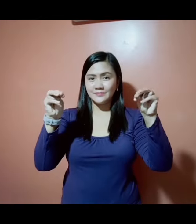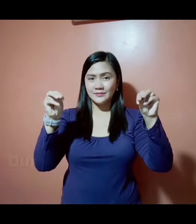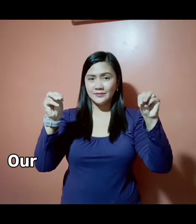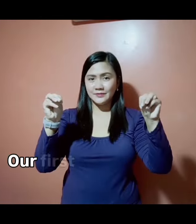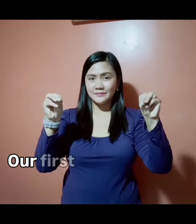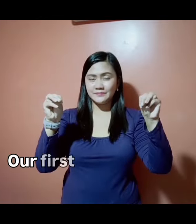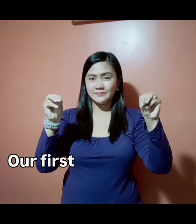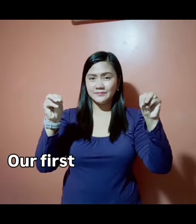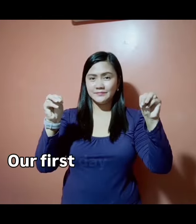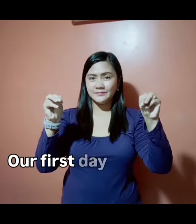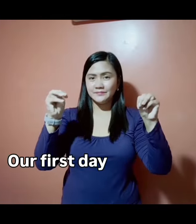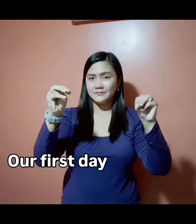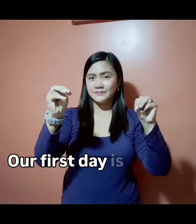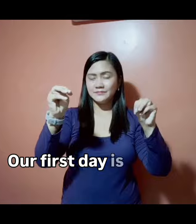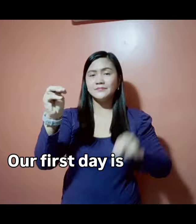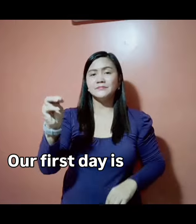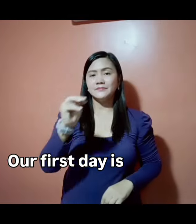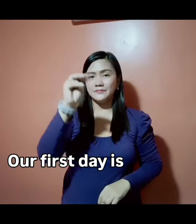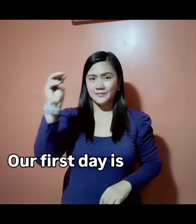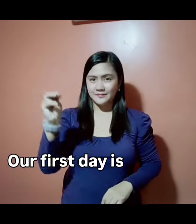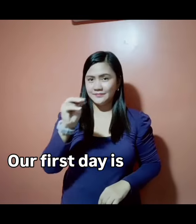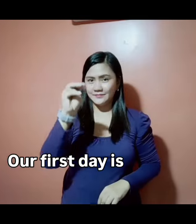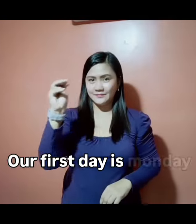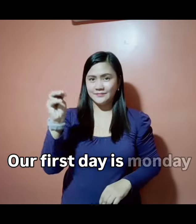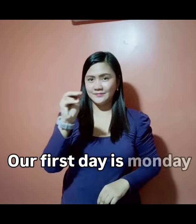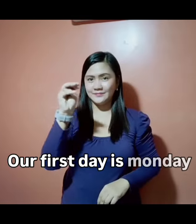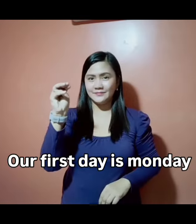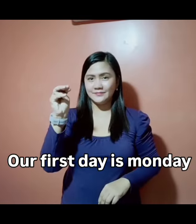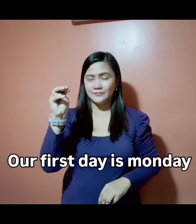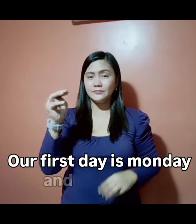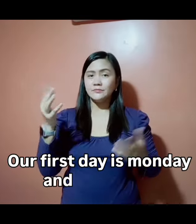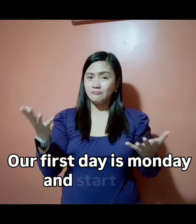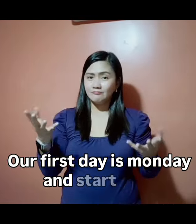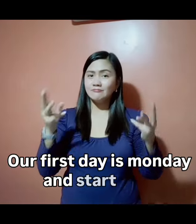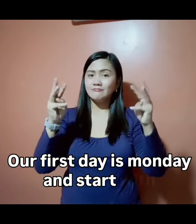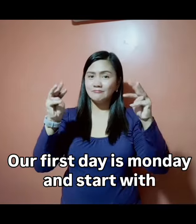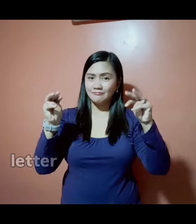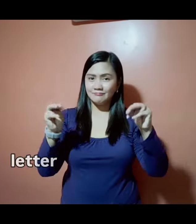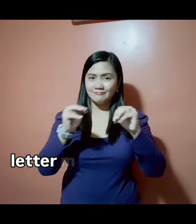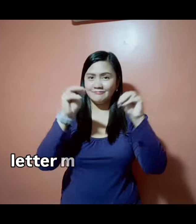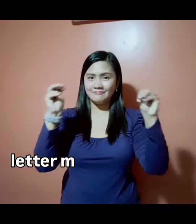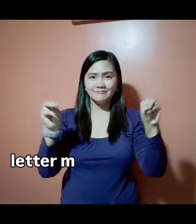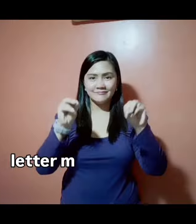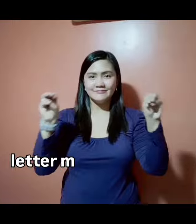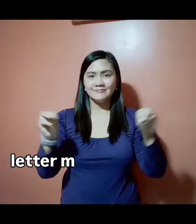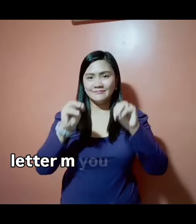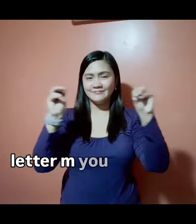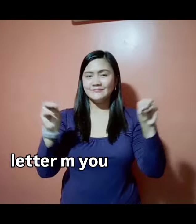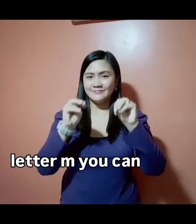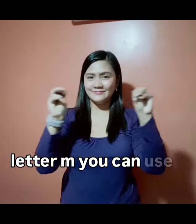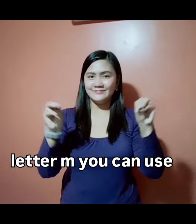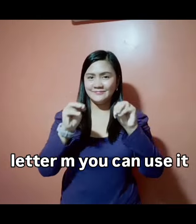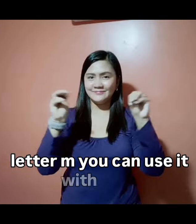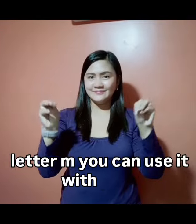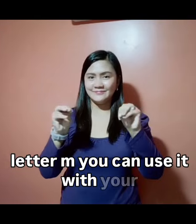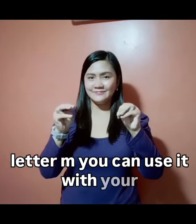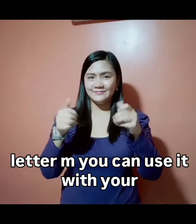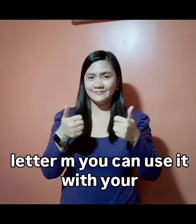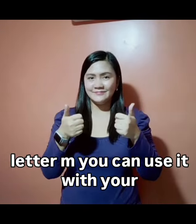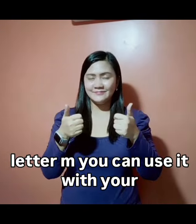Our first day is Monday and start with letter M. You can use it with your